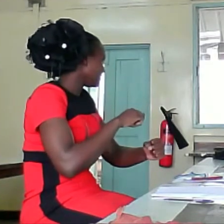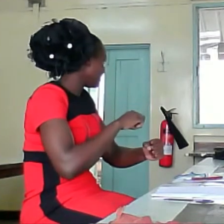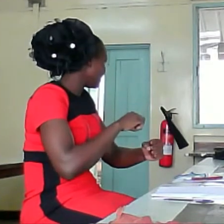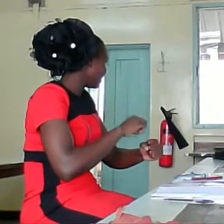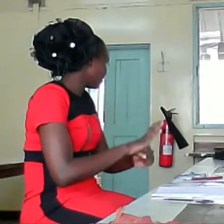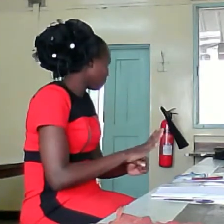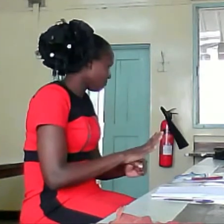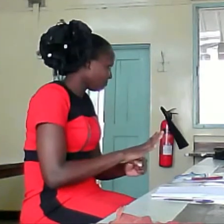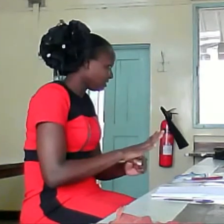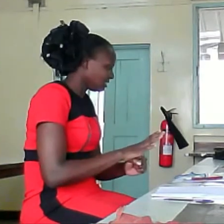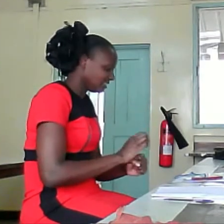as